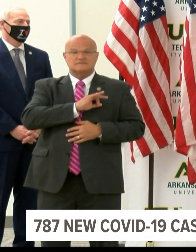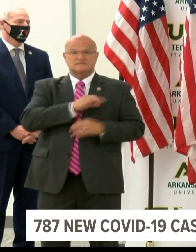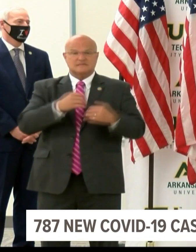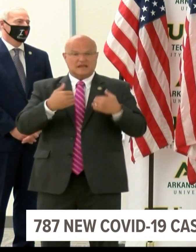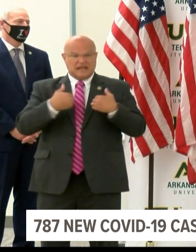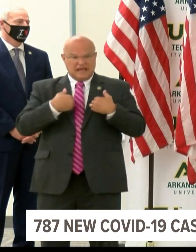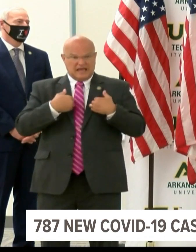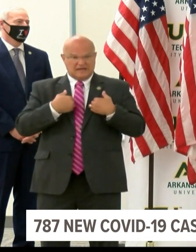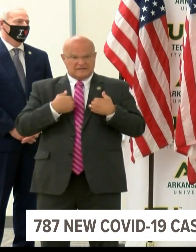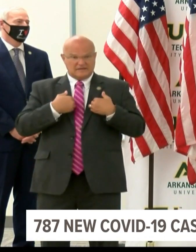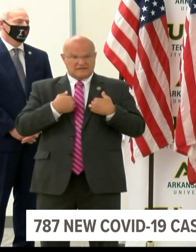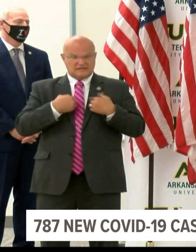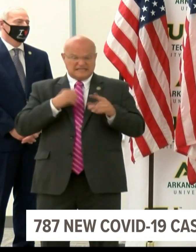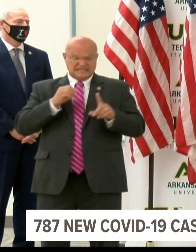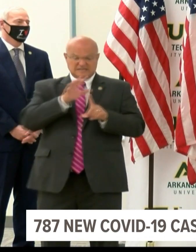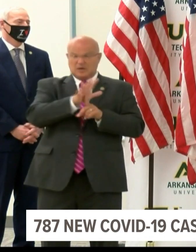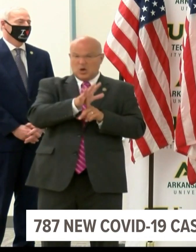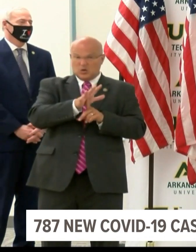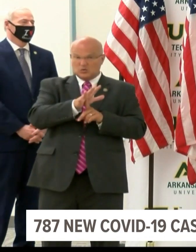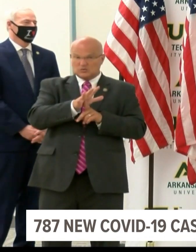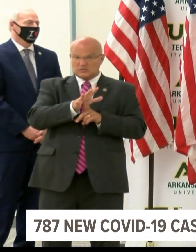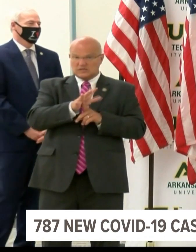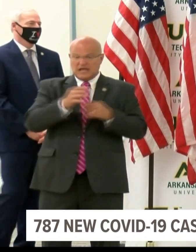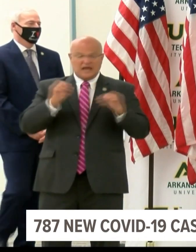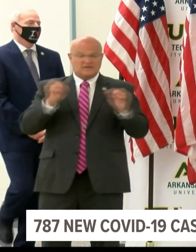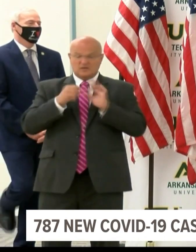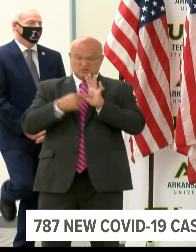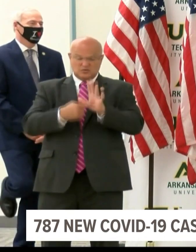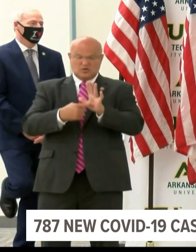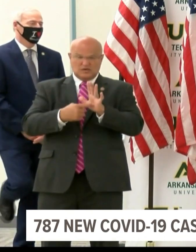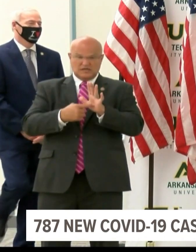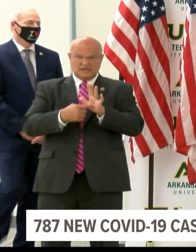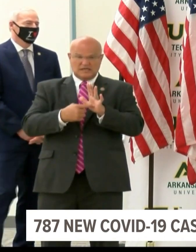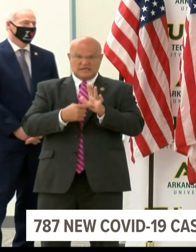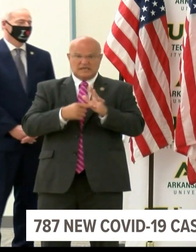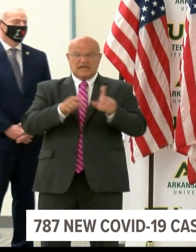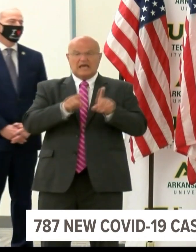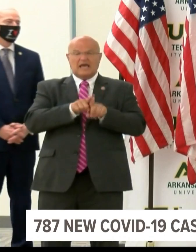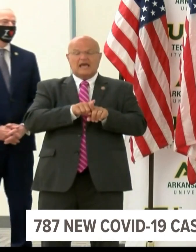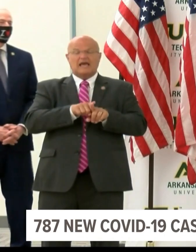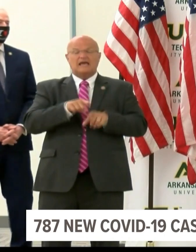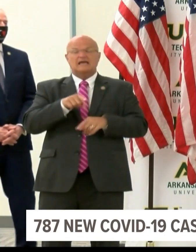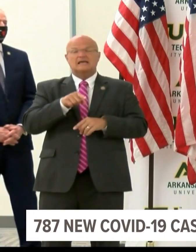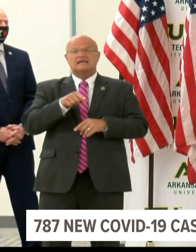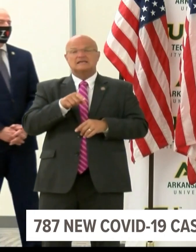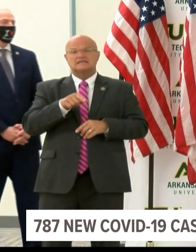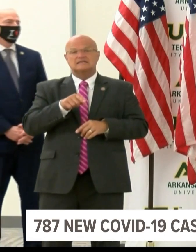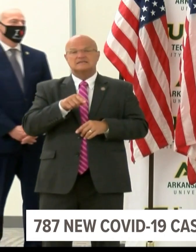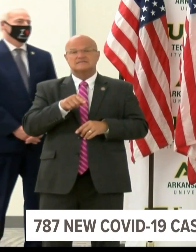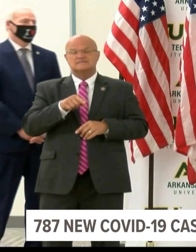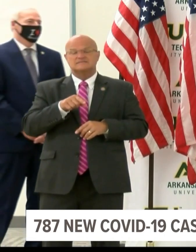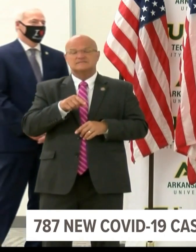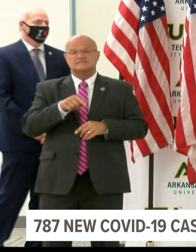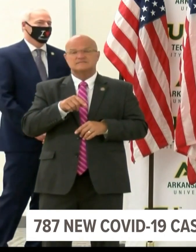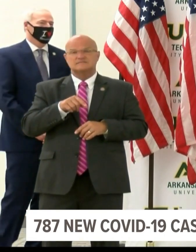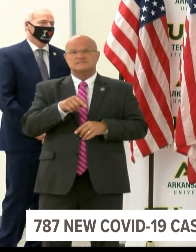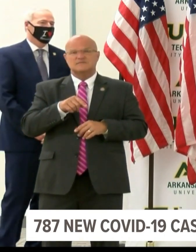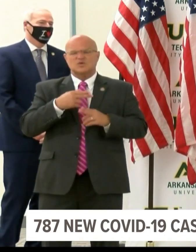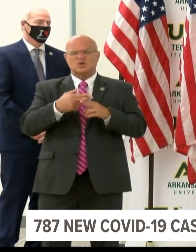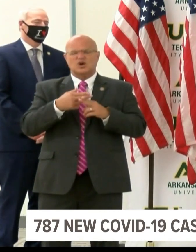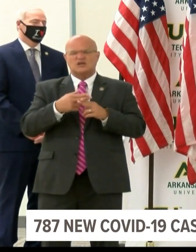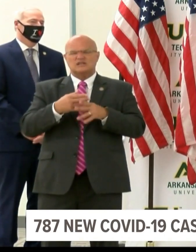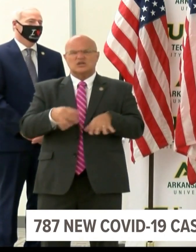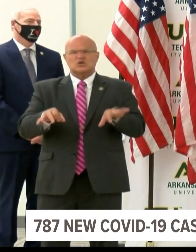have been exposed and have no symptoms as a, we call it